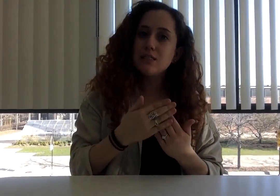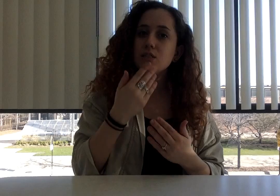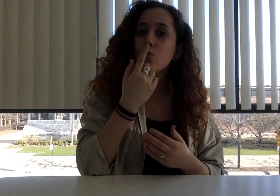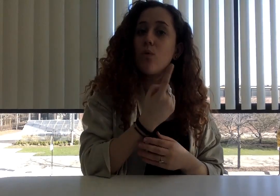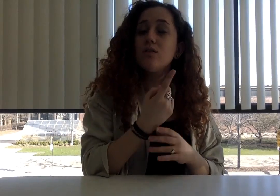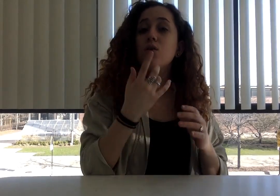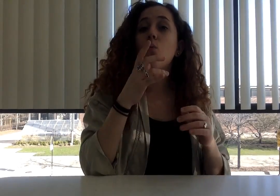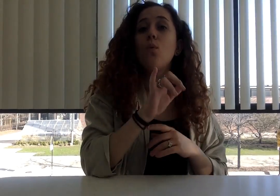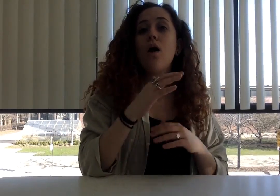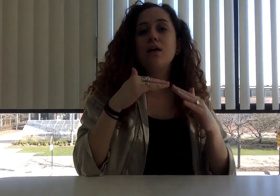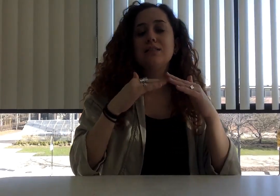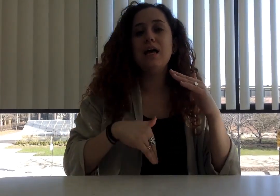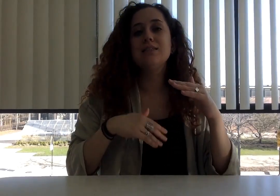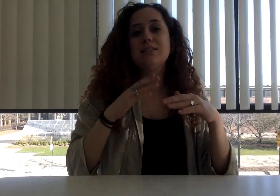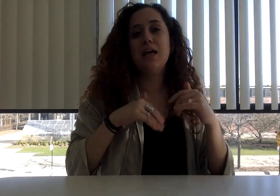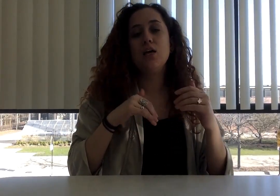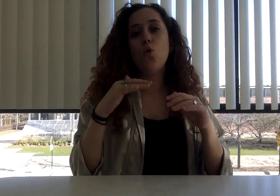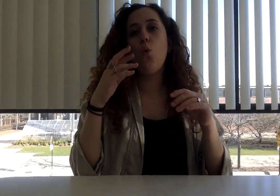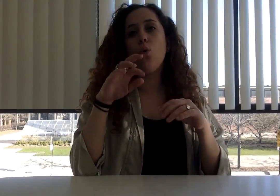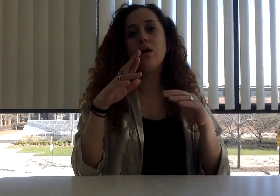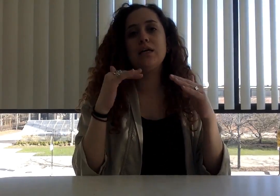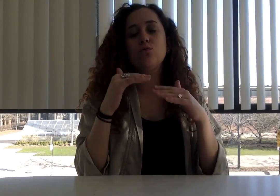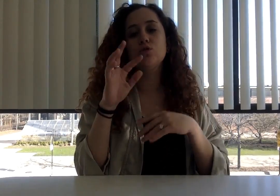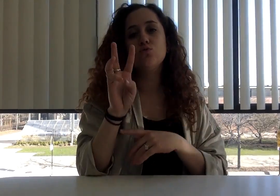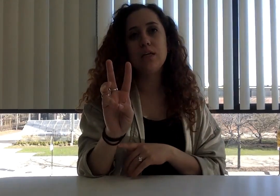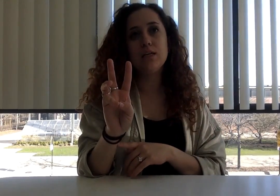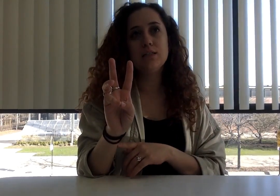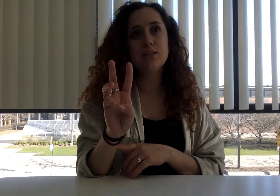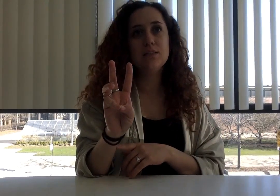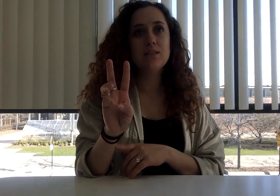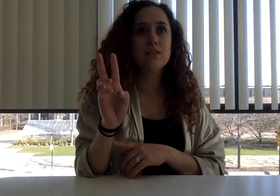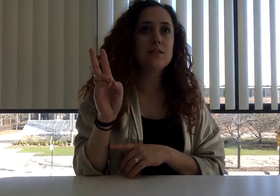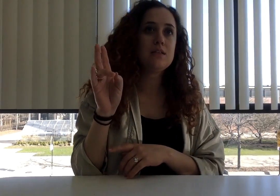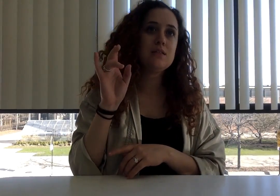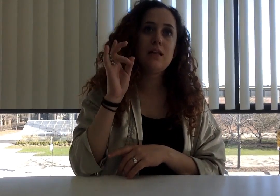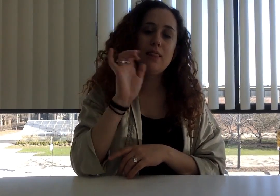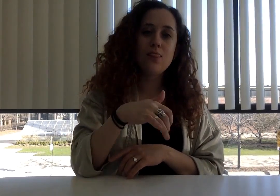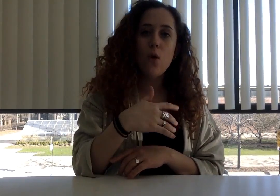to 6 and x is less than or equal to 0, those are worth 1 point each.